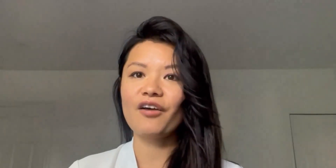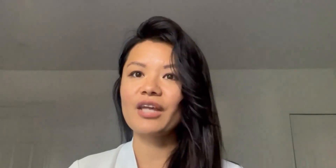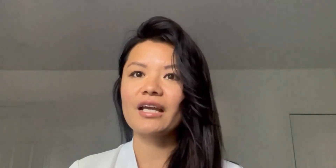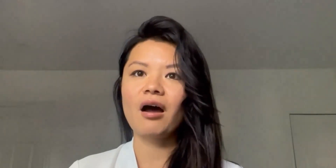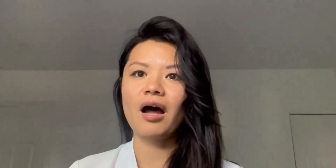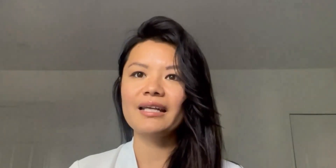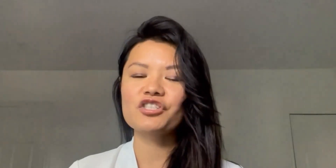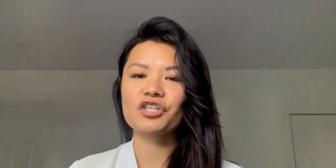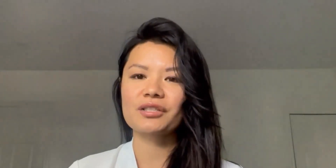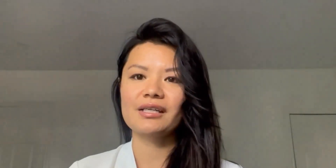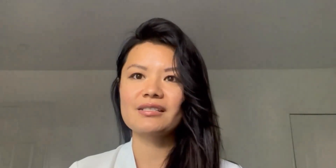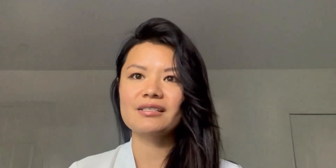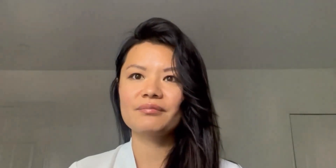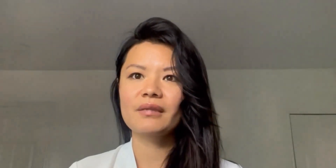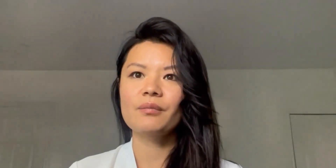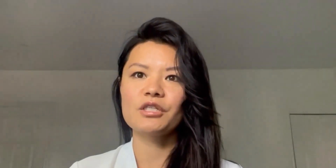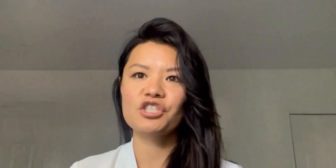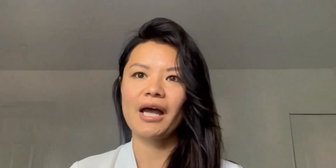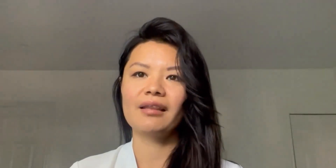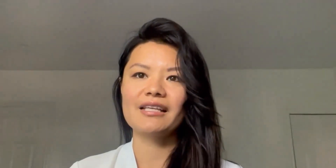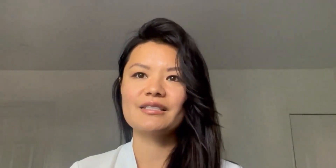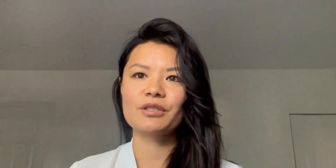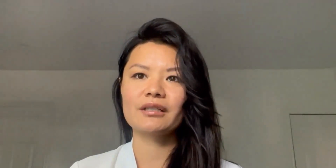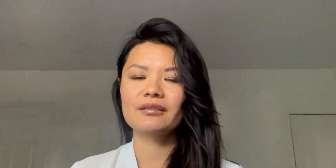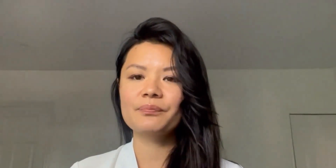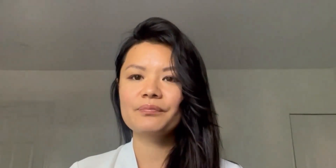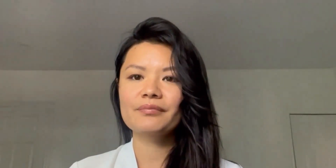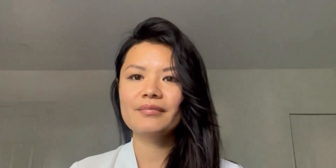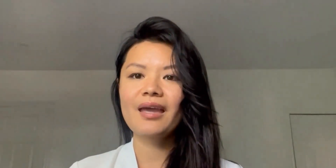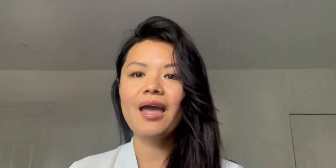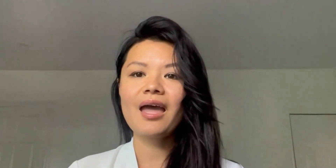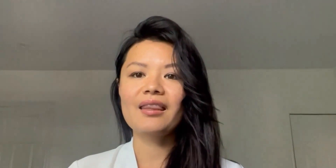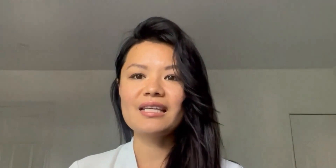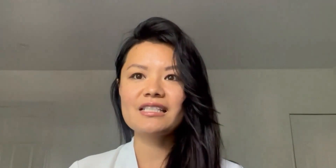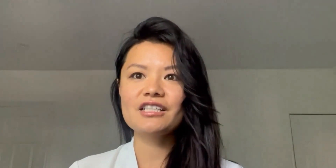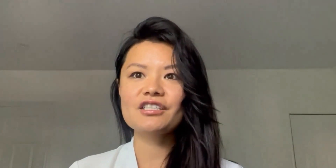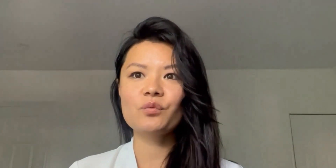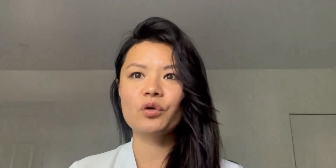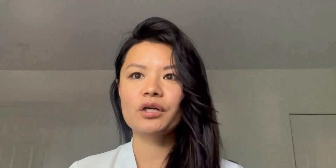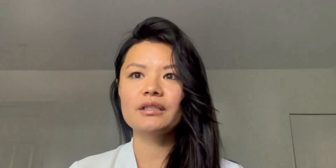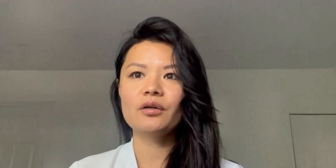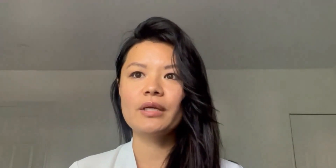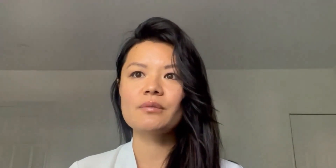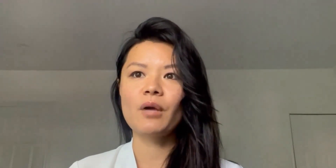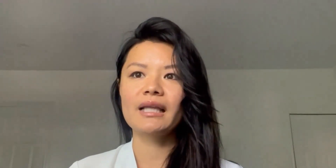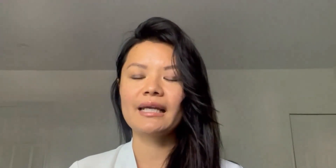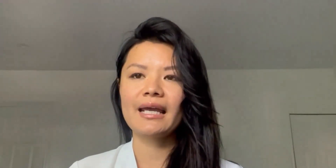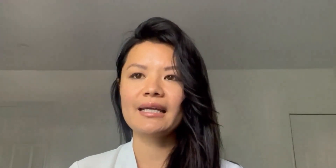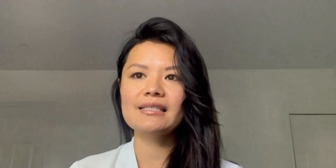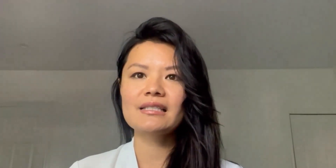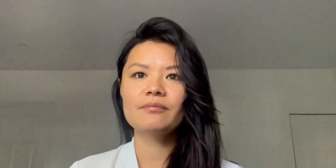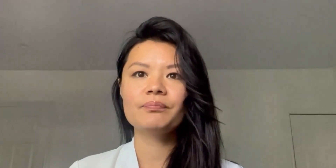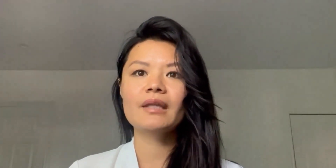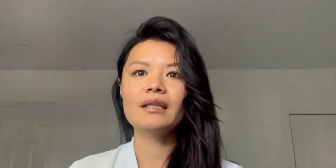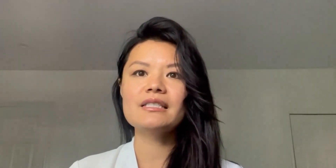honor of iconic journalist Michelle Landsberg. This year's award went to Molly Hayes,